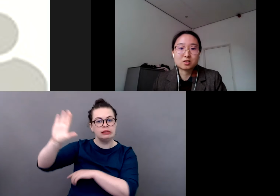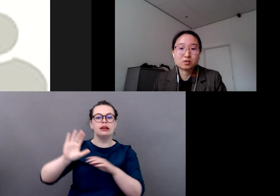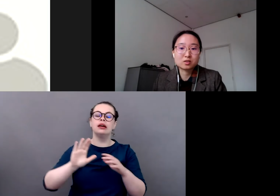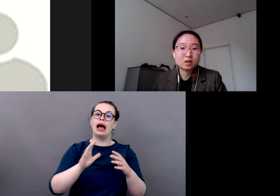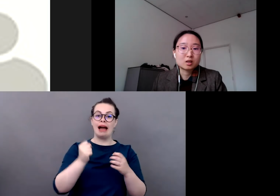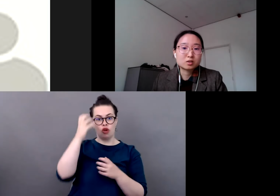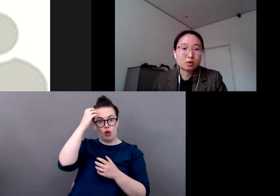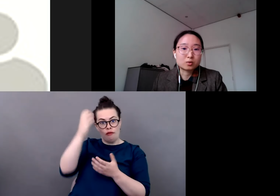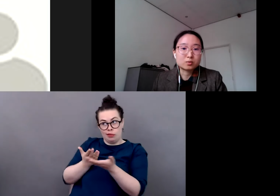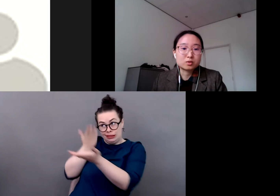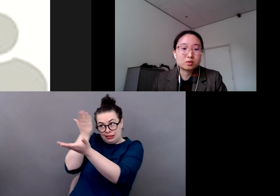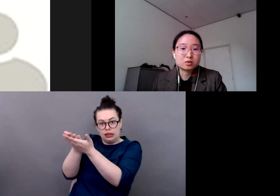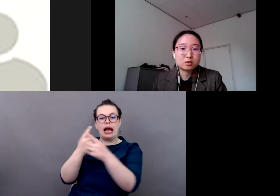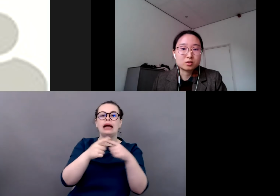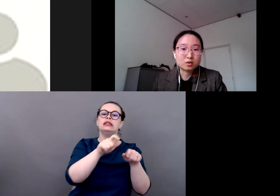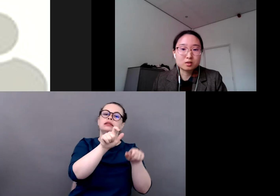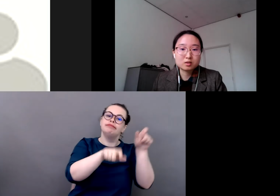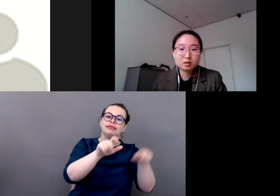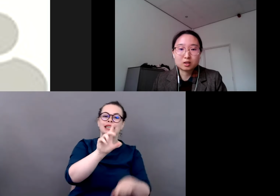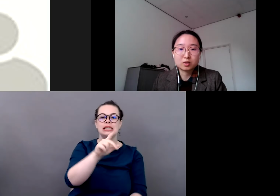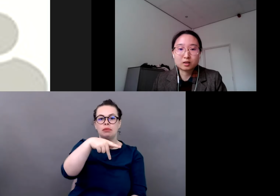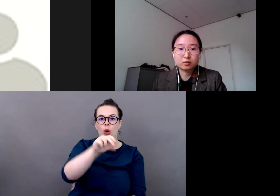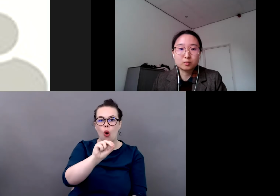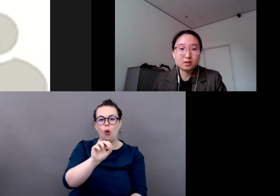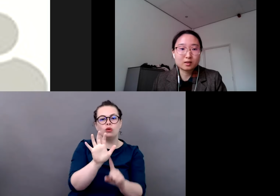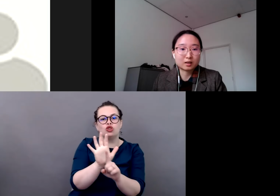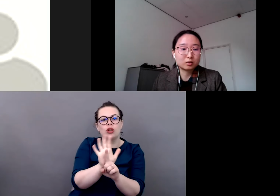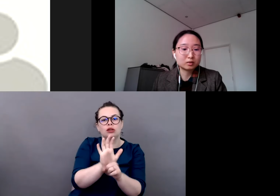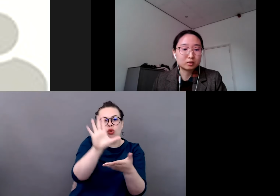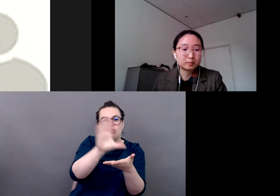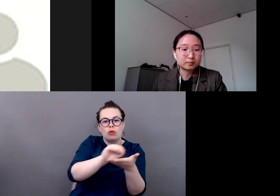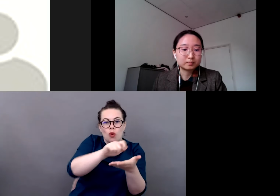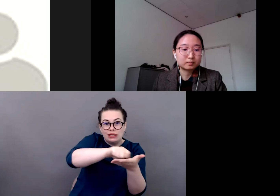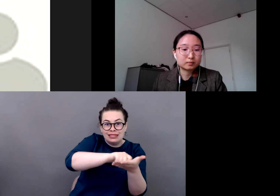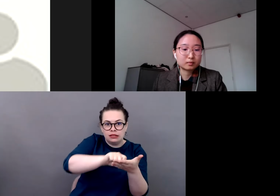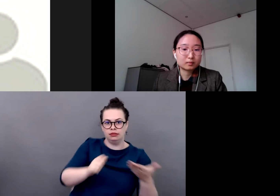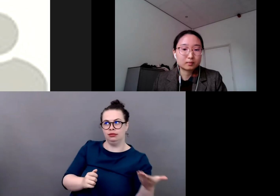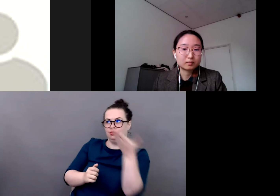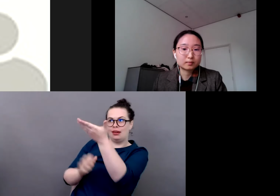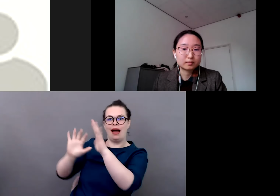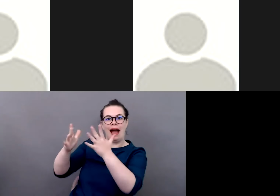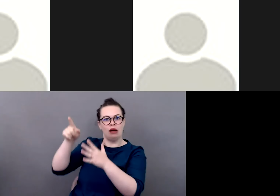committee sessions. So Jonas, can you take the floor, please? Thank you.